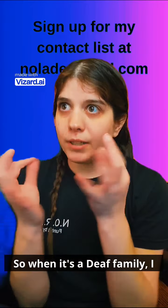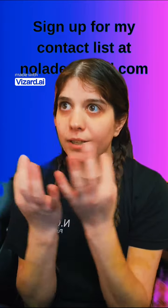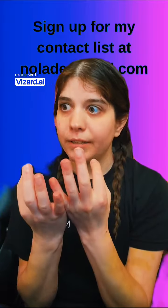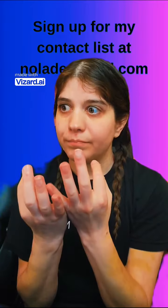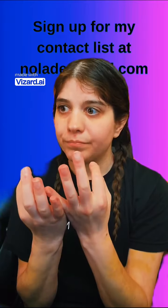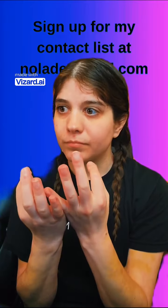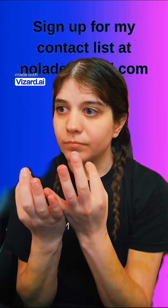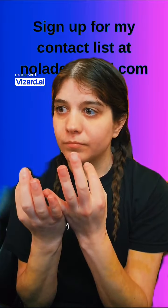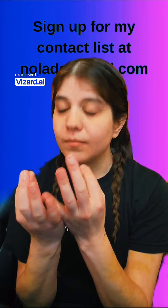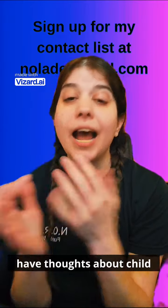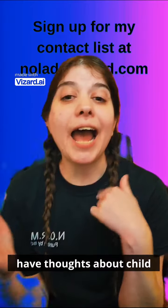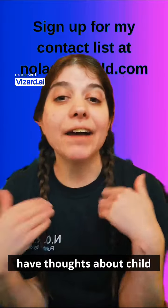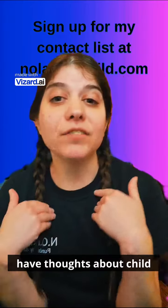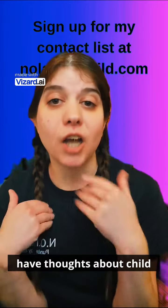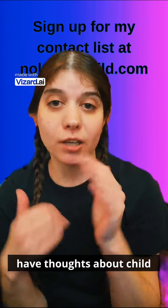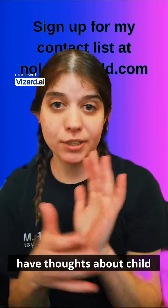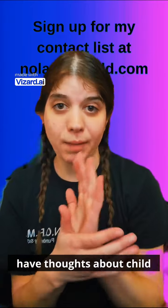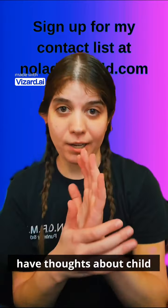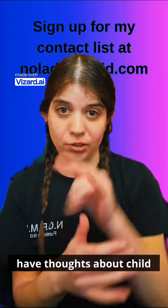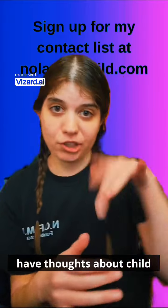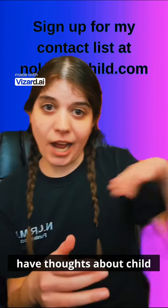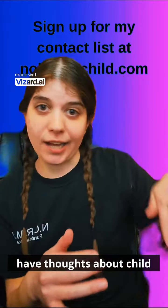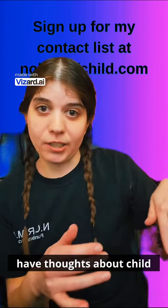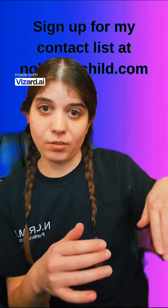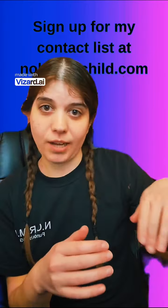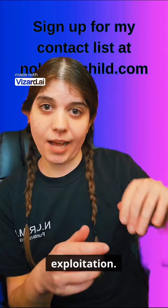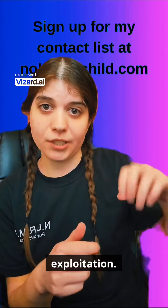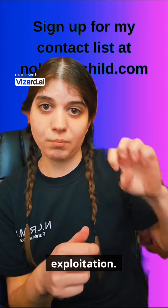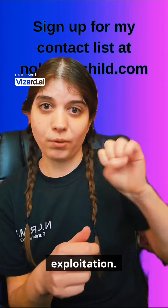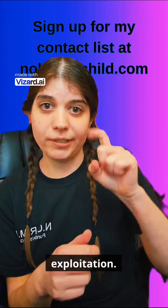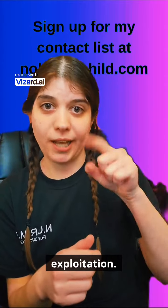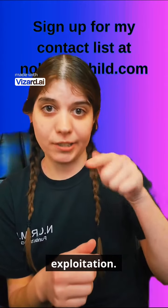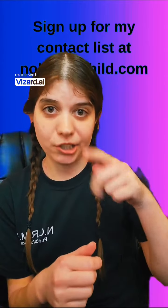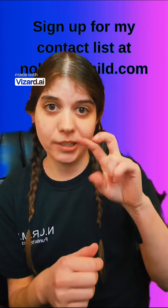family, I have thoughts about child exploitation.